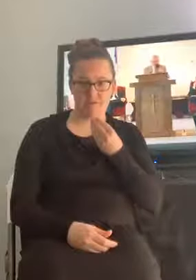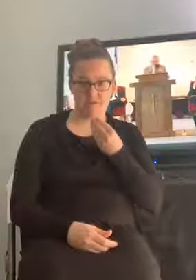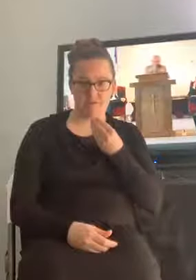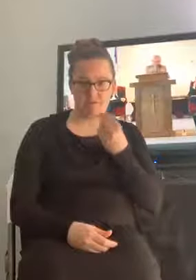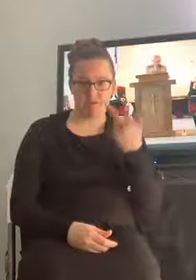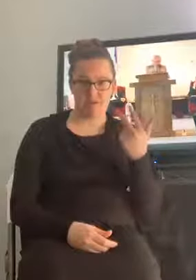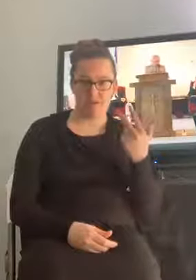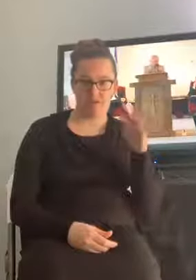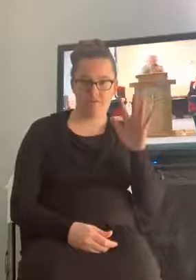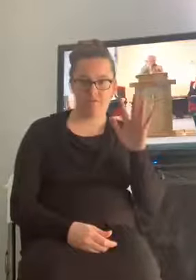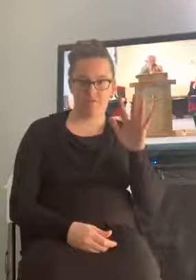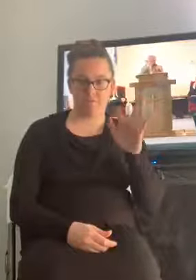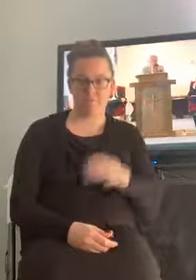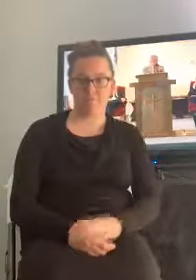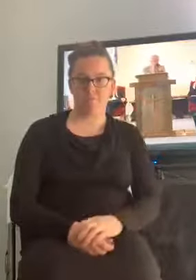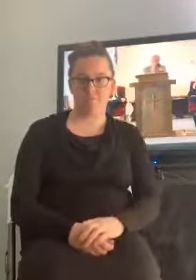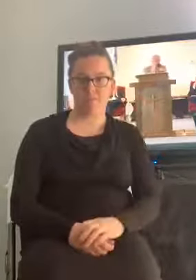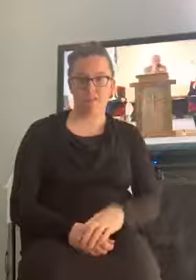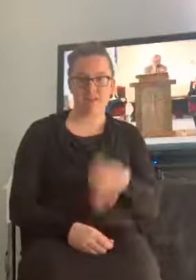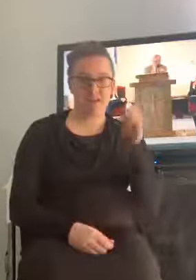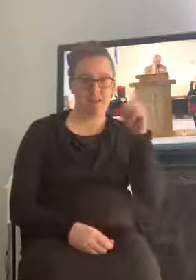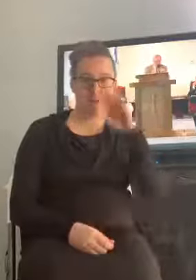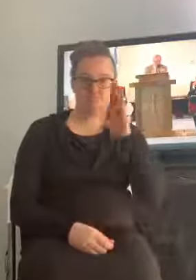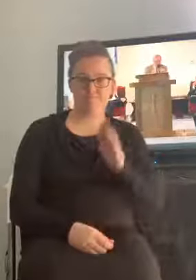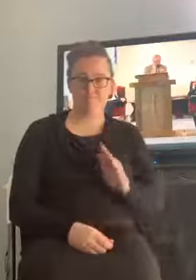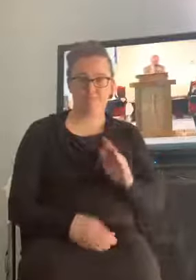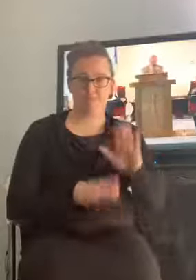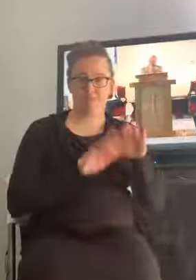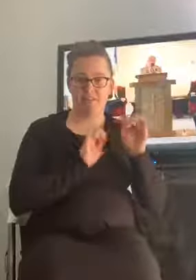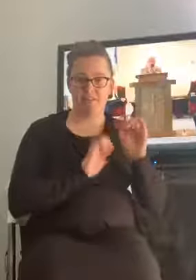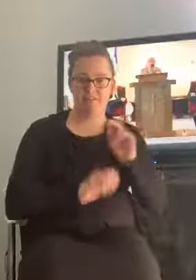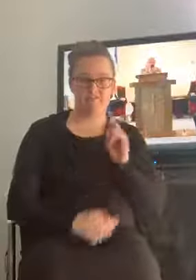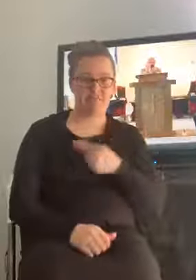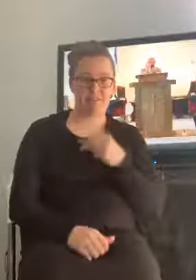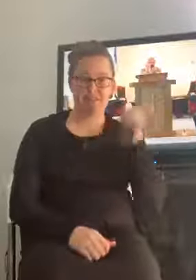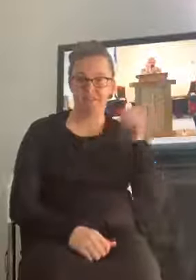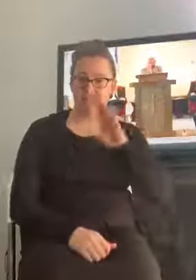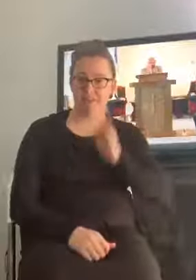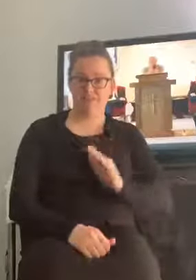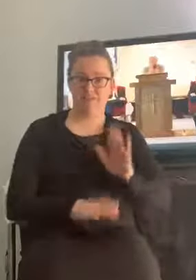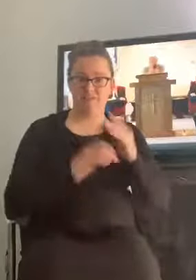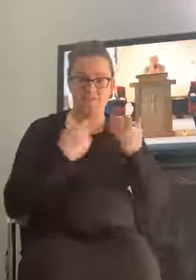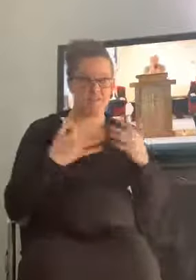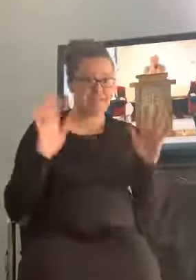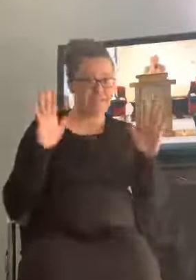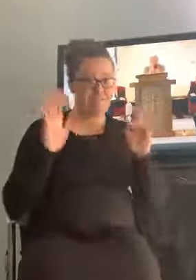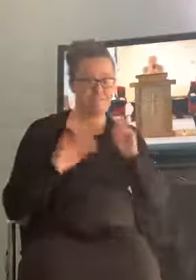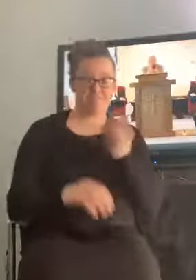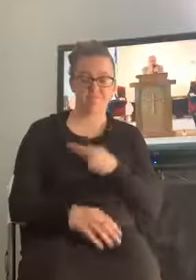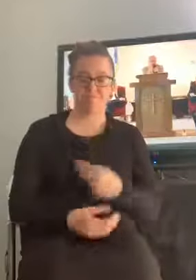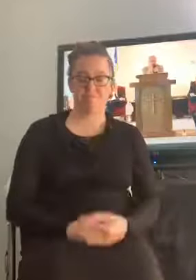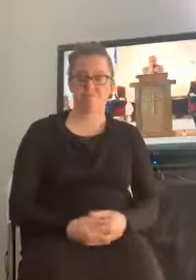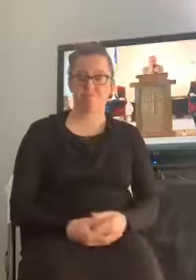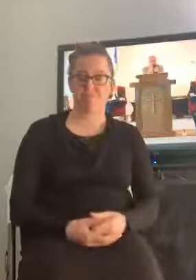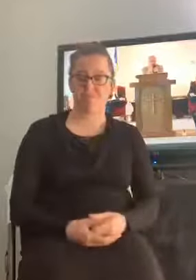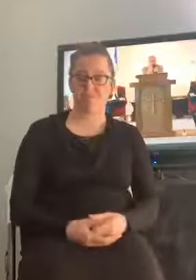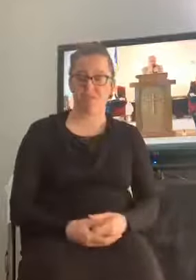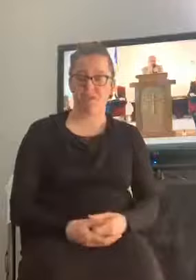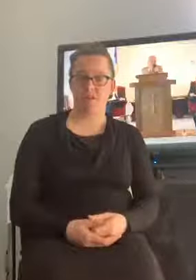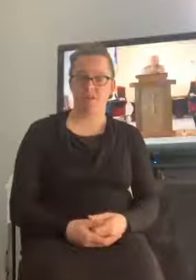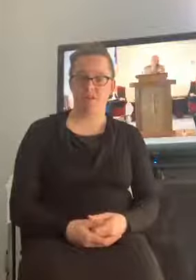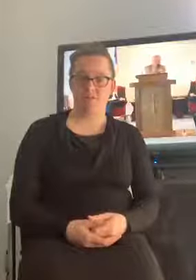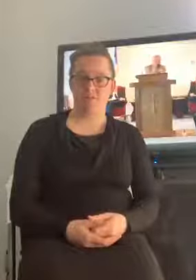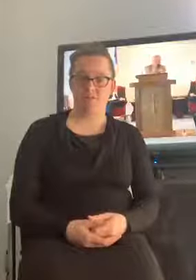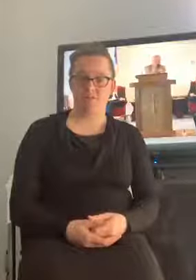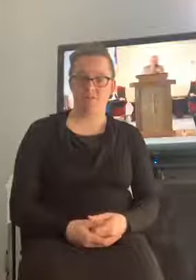13 and 5. I will never leave thee nor forsake thee. It's when Moses is telling the people of God, He